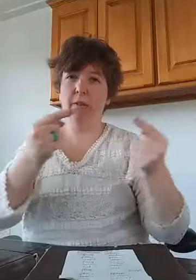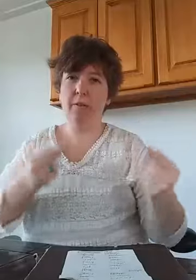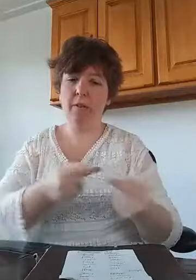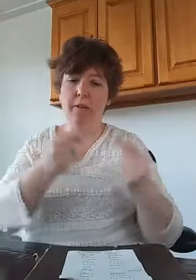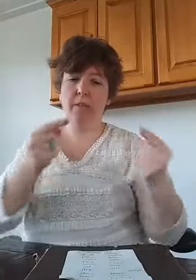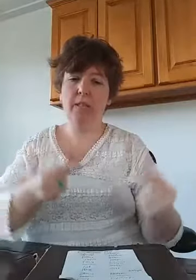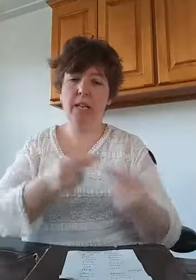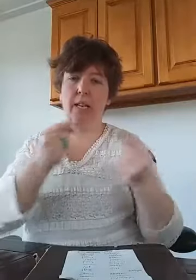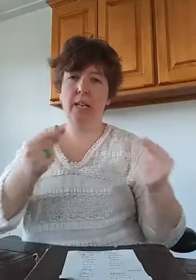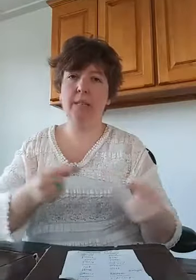over and over, sin.